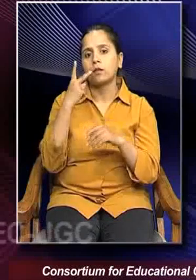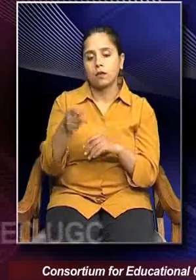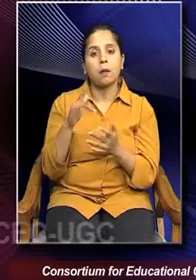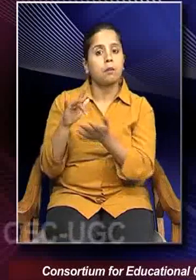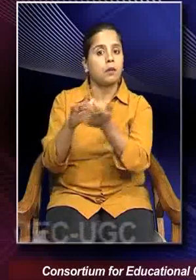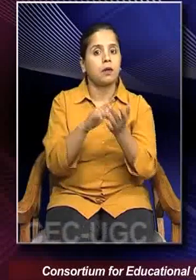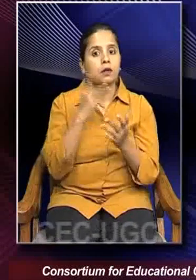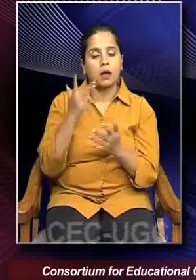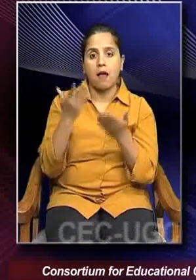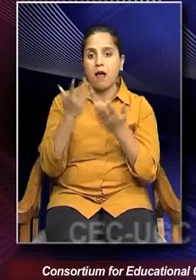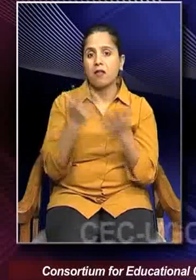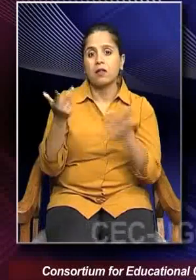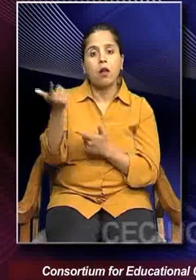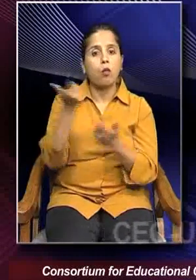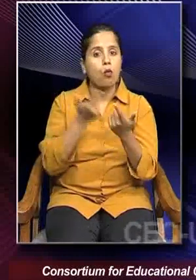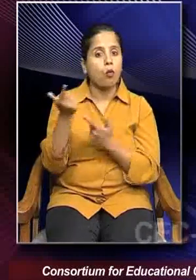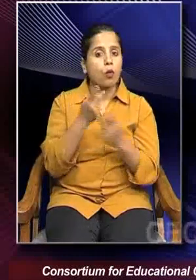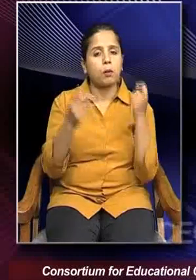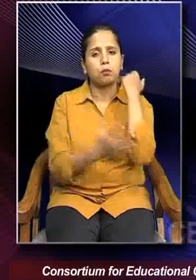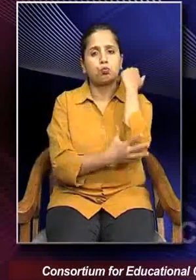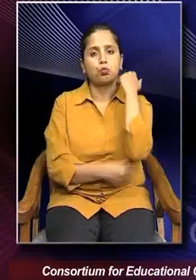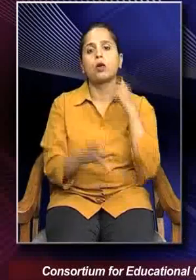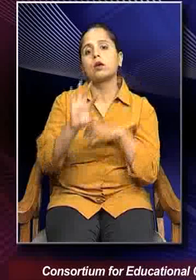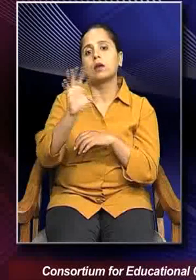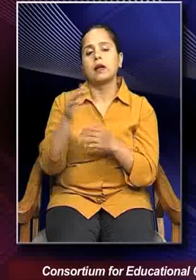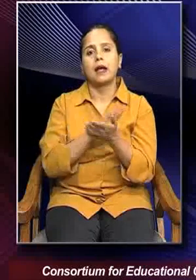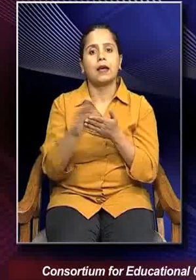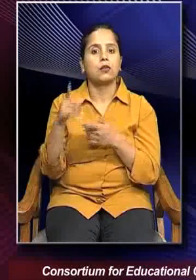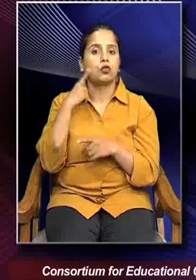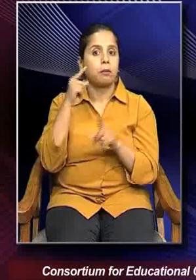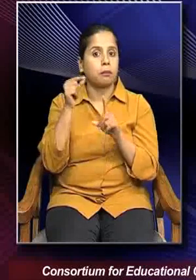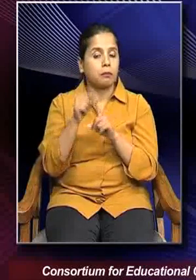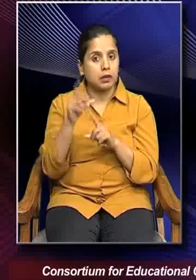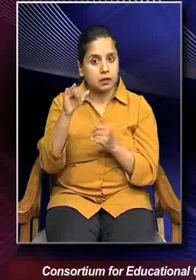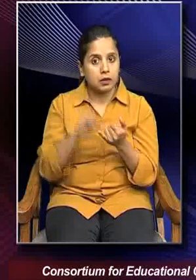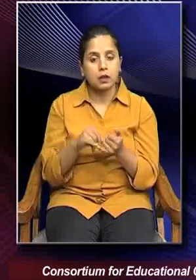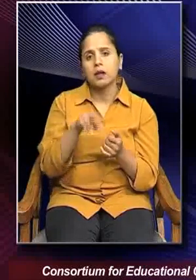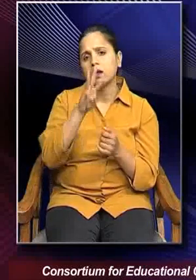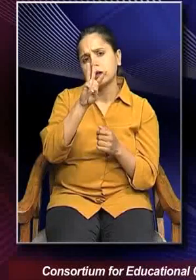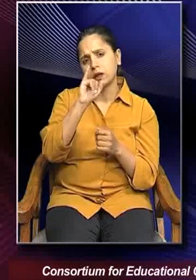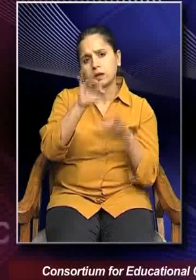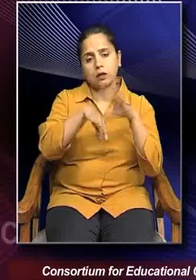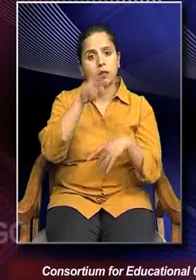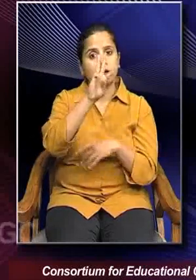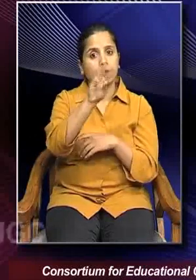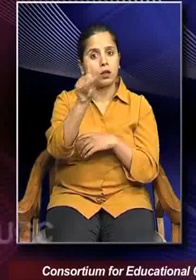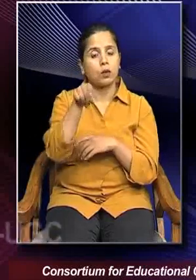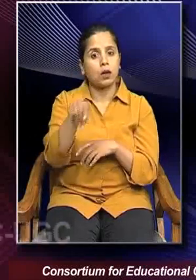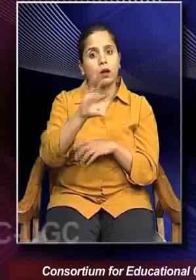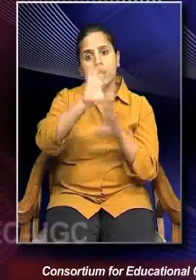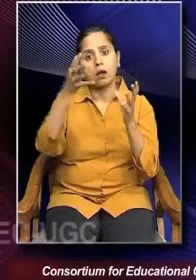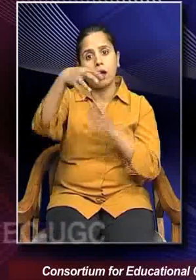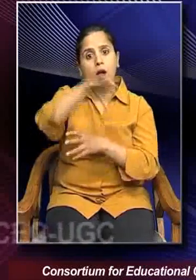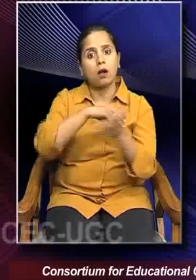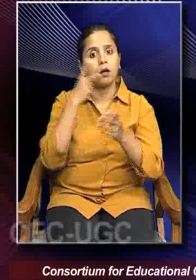with heavy indebted poor countries, HIPCs. So 37 out of 31 of these countries happens to come